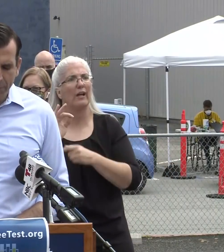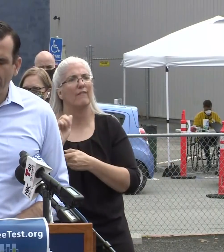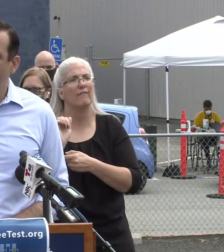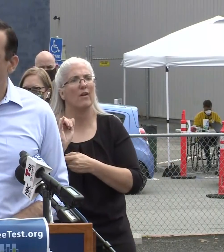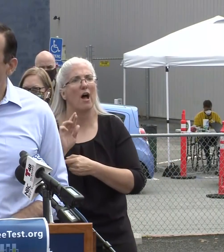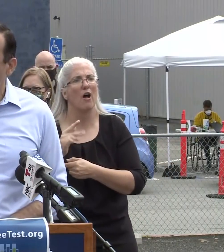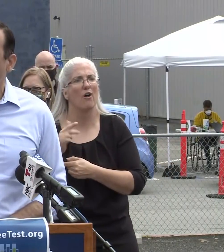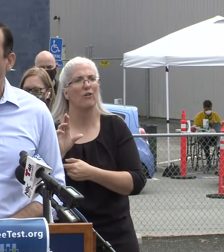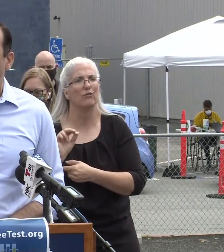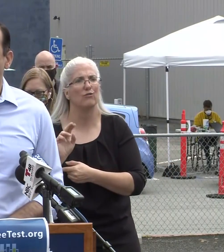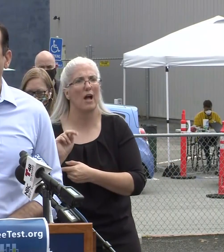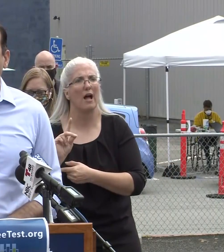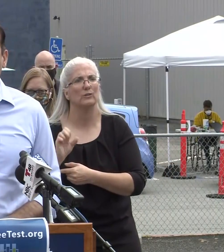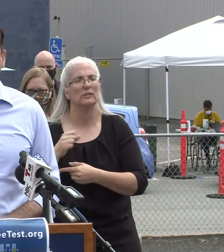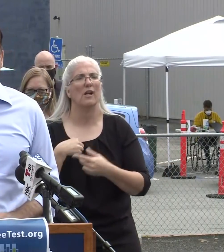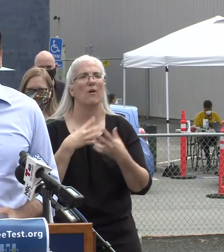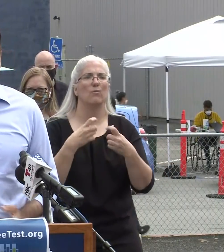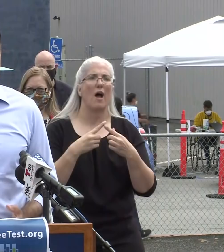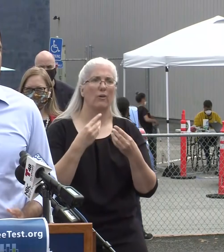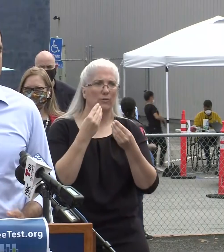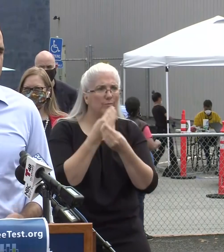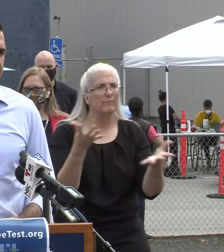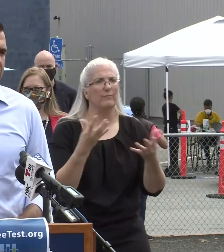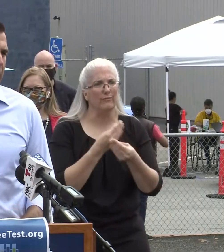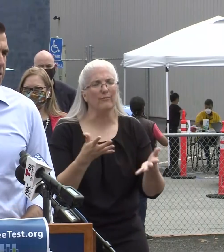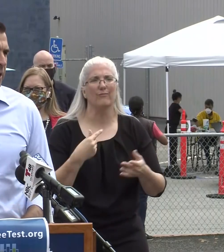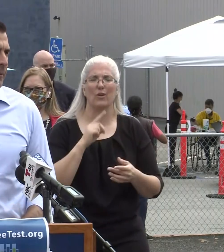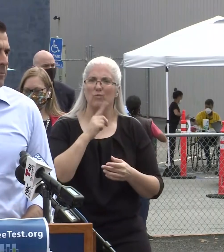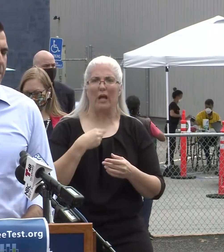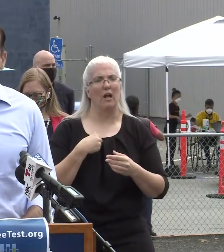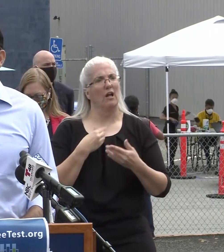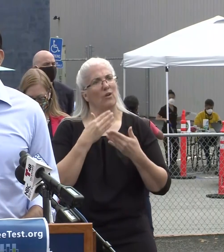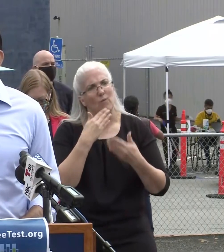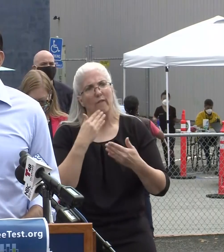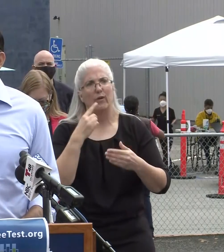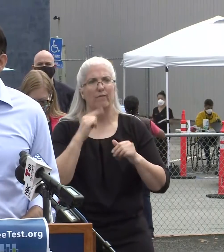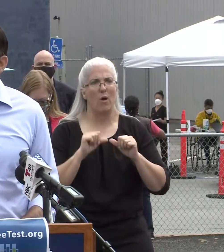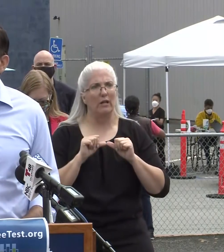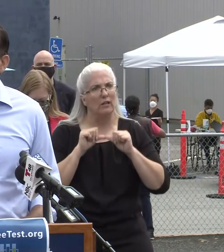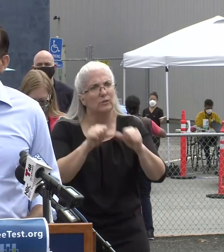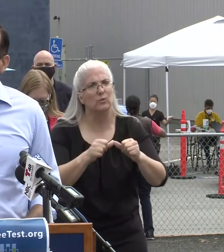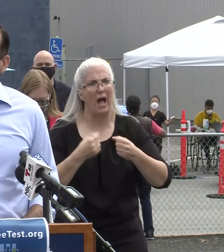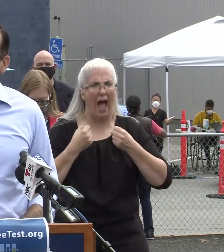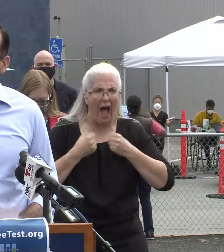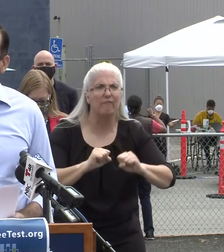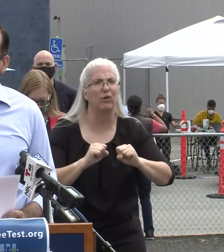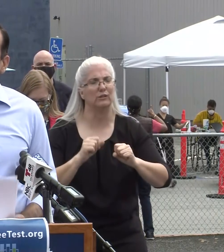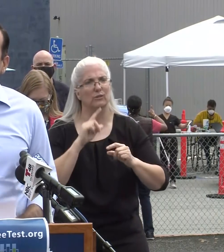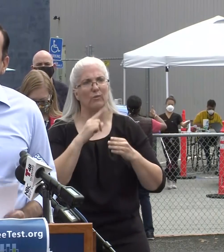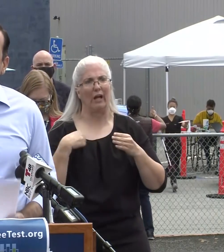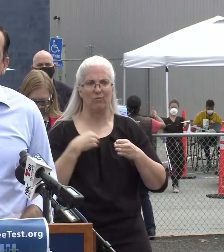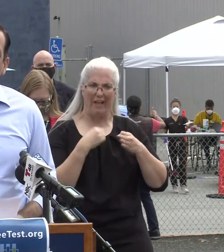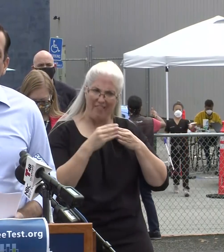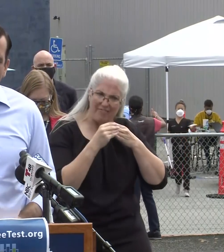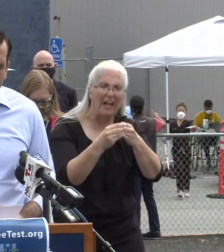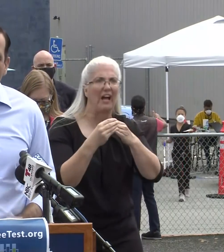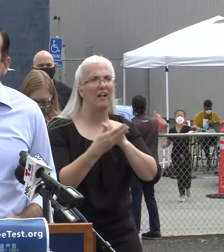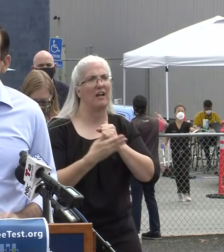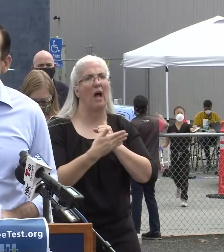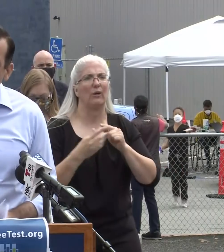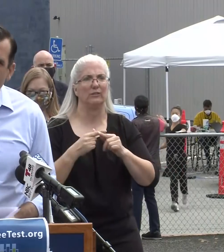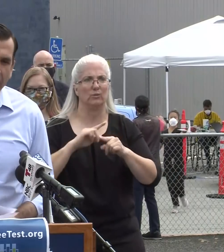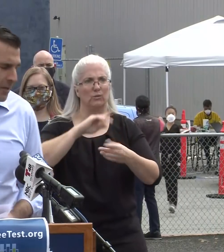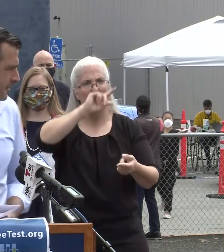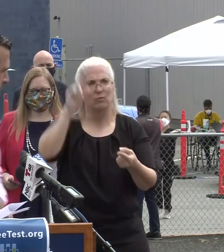of course, grateful for the continued efforts of the county that has led the country in really flattening the curve here in Santa Clara County. Thank